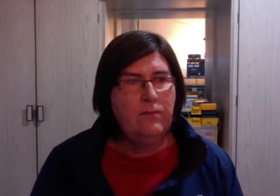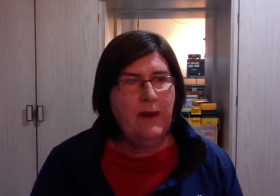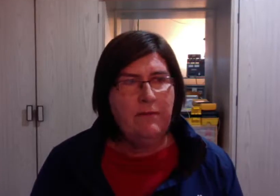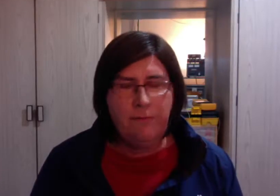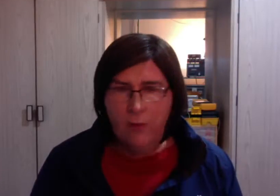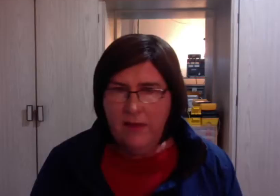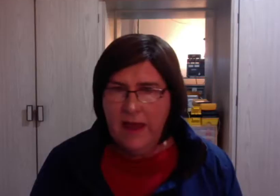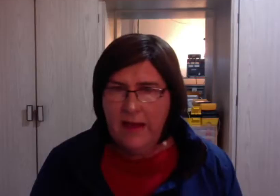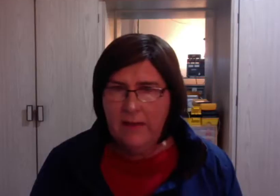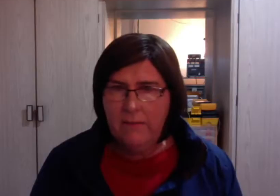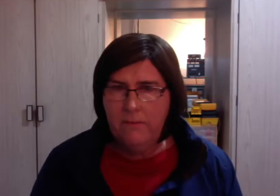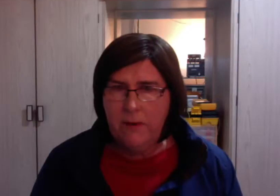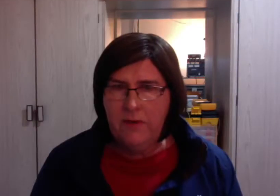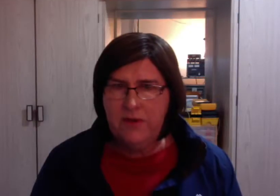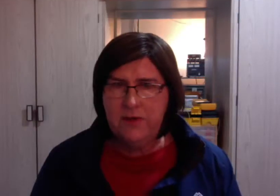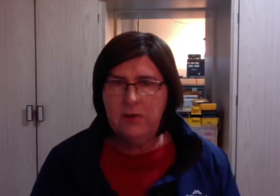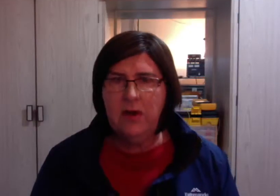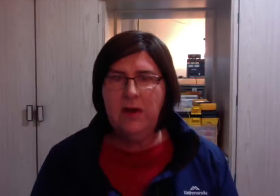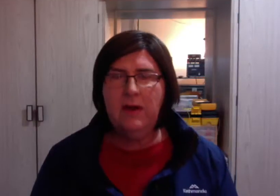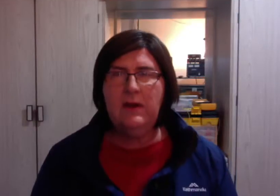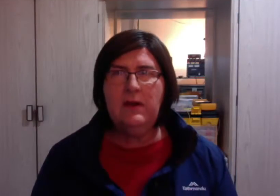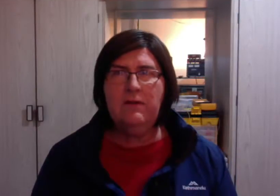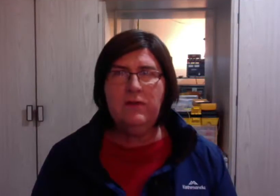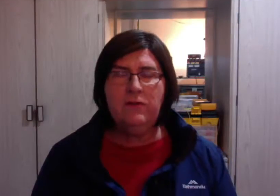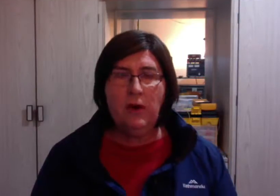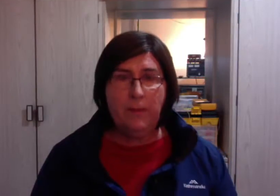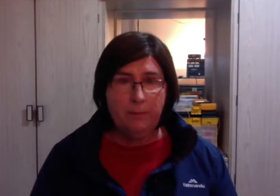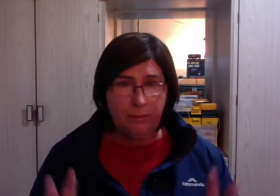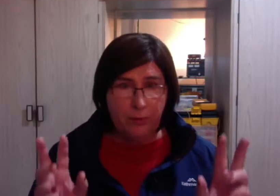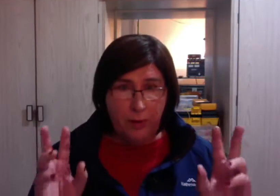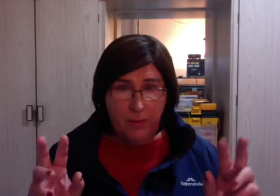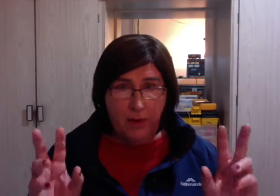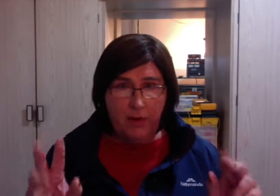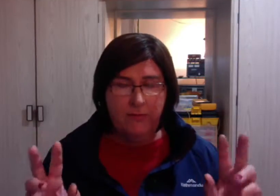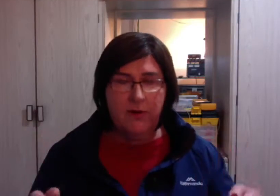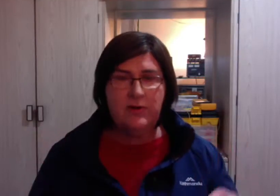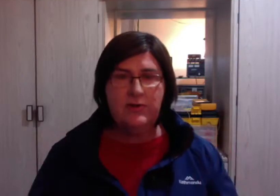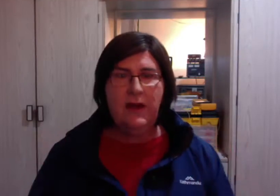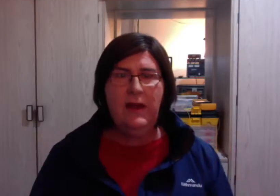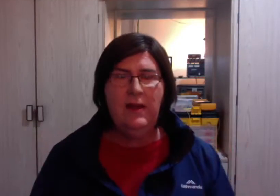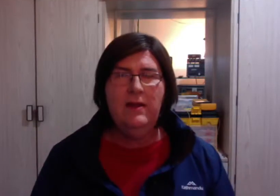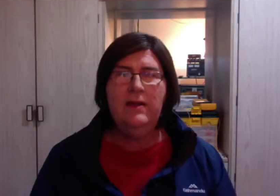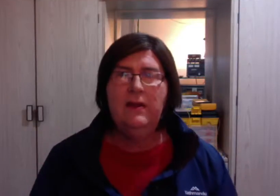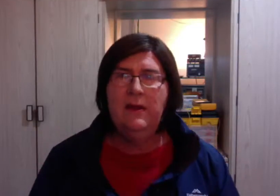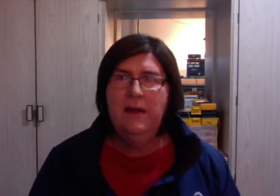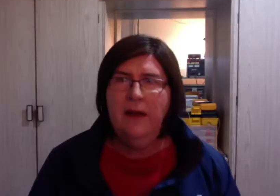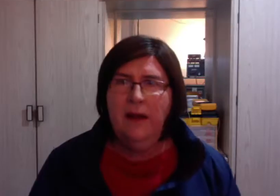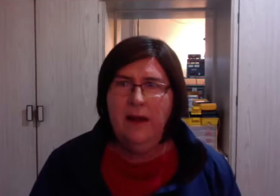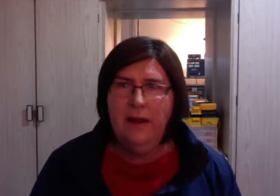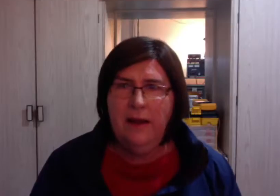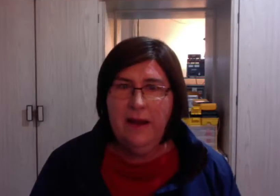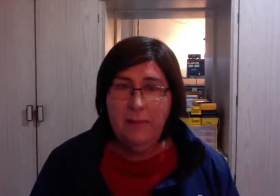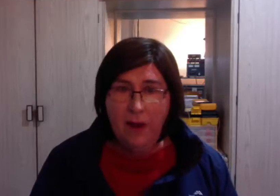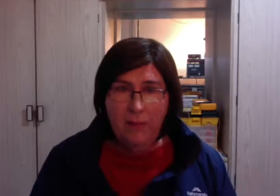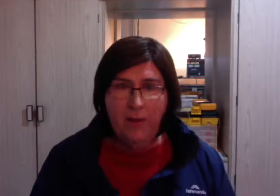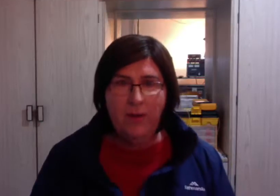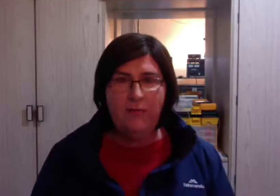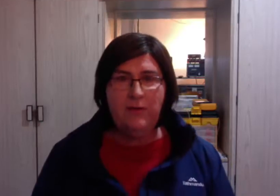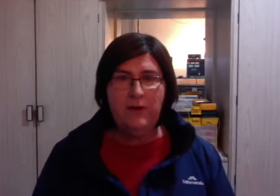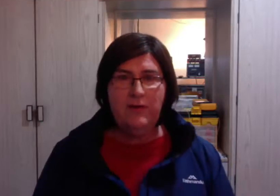but for that women's tour, if you've got a proper off-road trailer, and by proper off-road trailer,